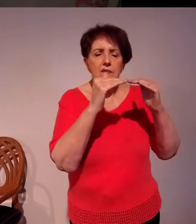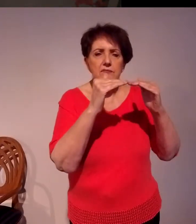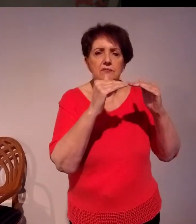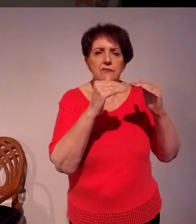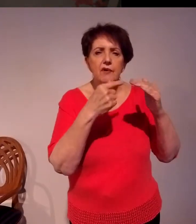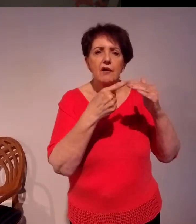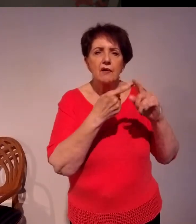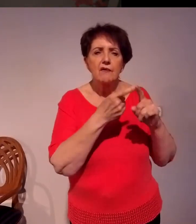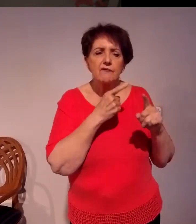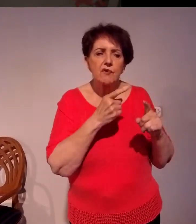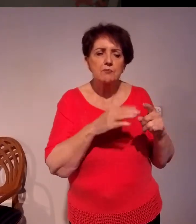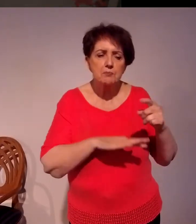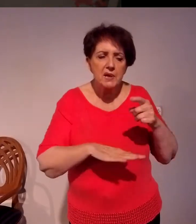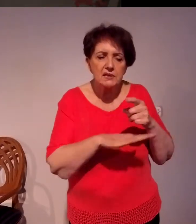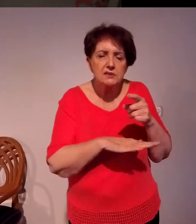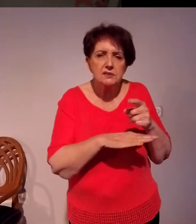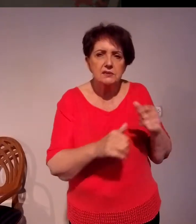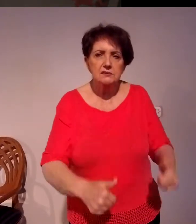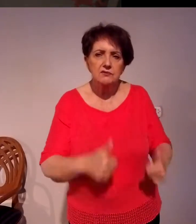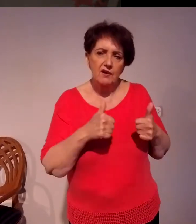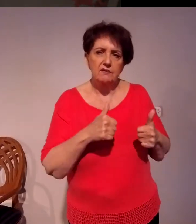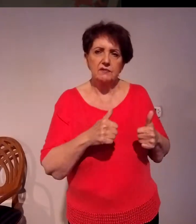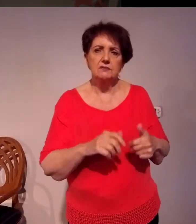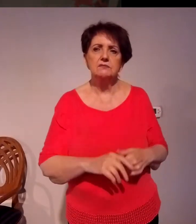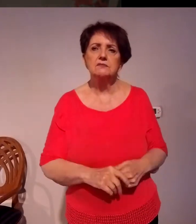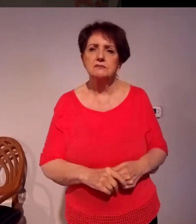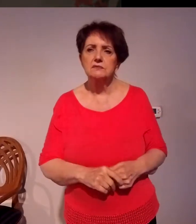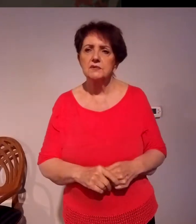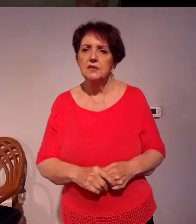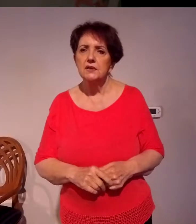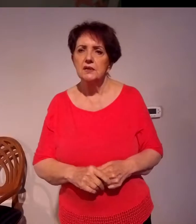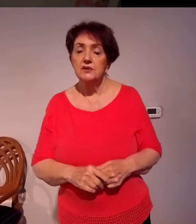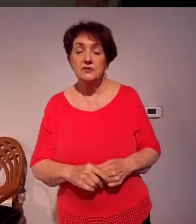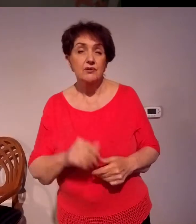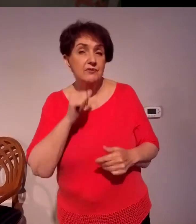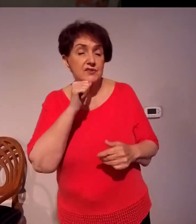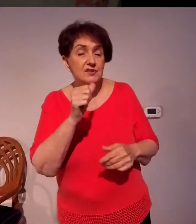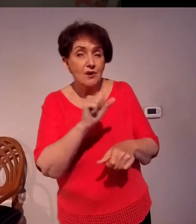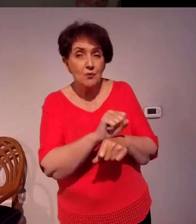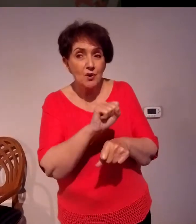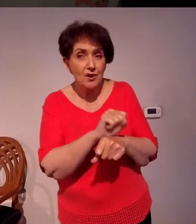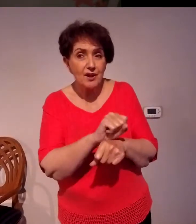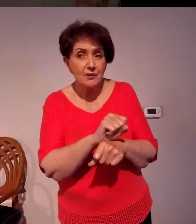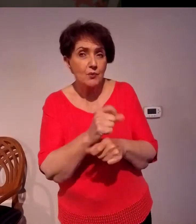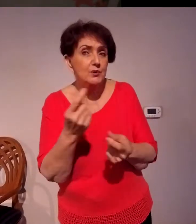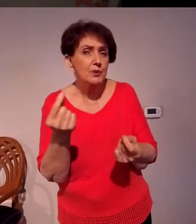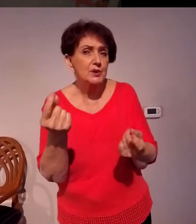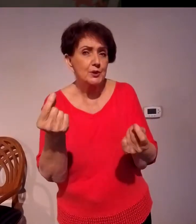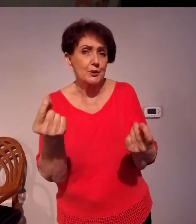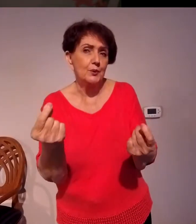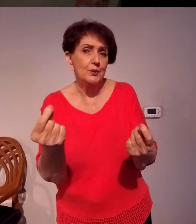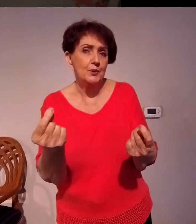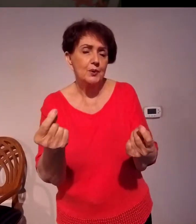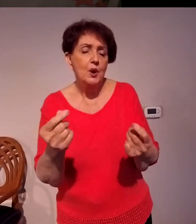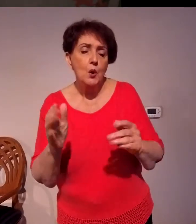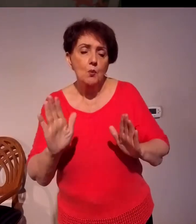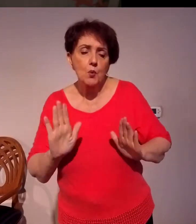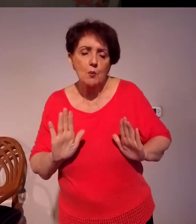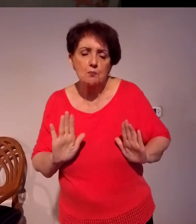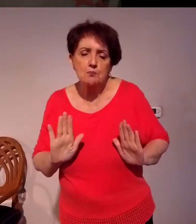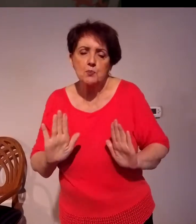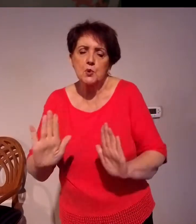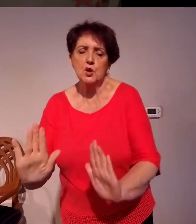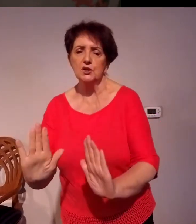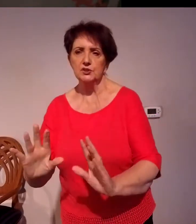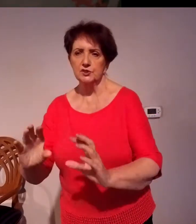survival. And so when those things aren't working, what do? We're pushed to fix